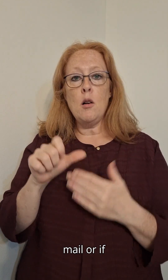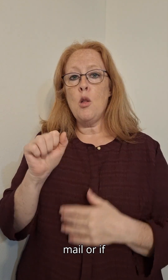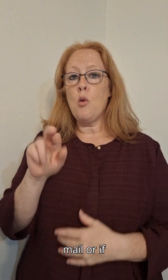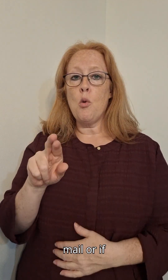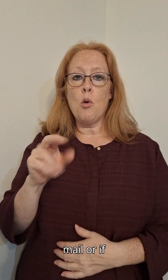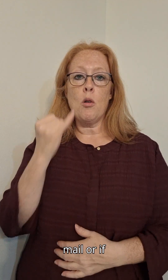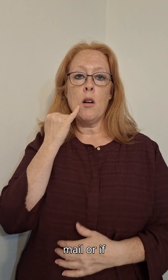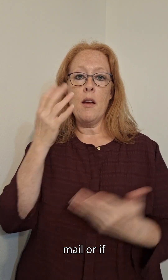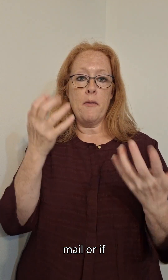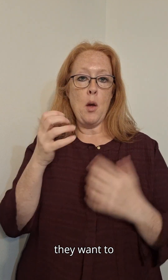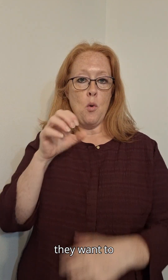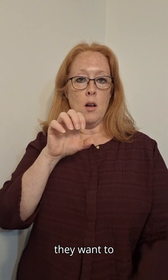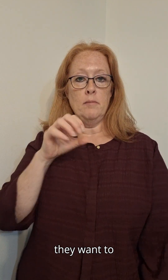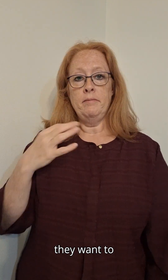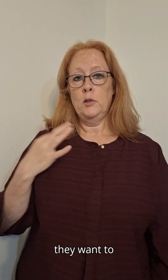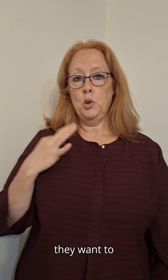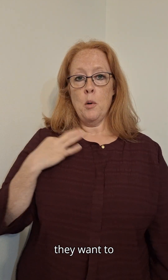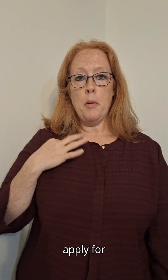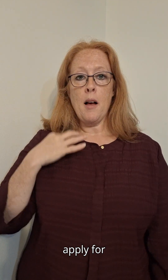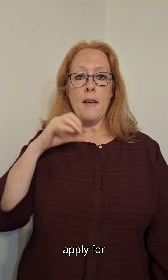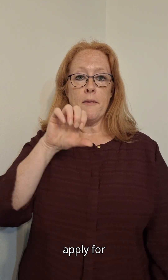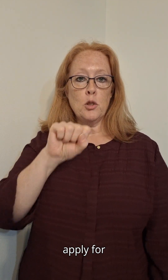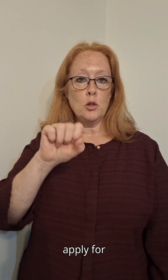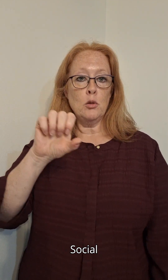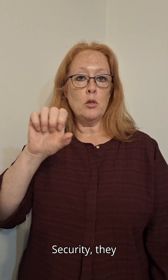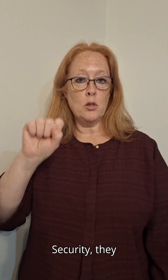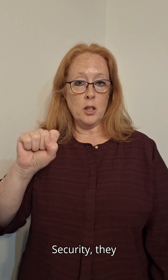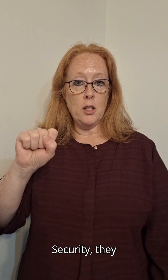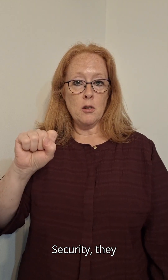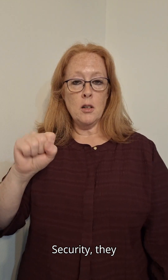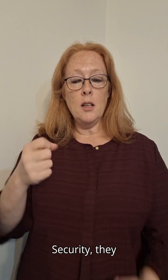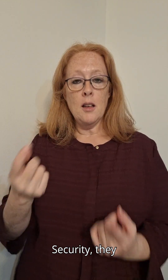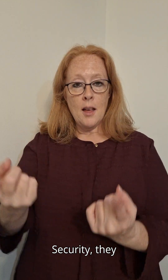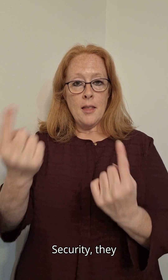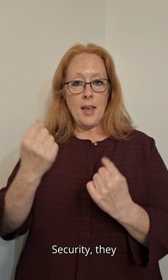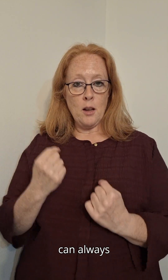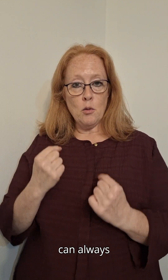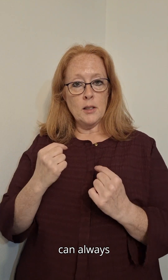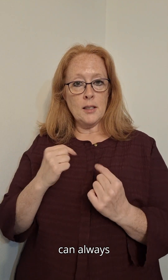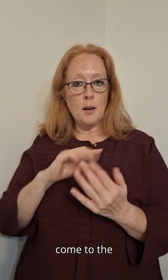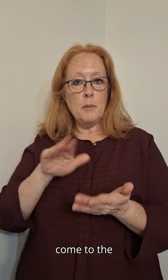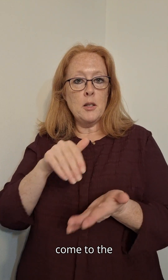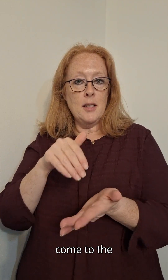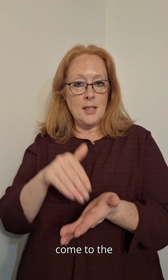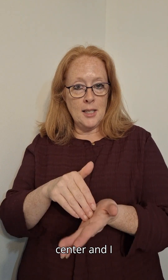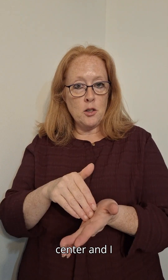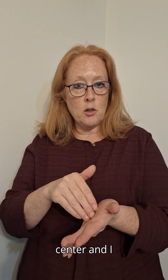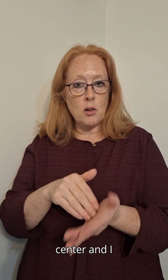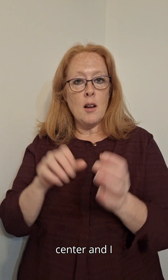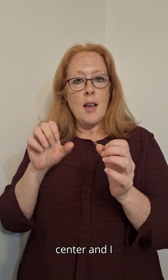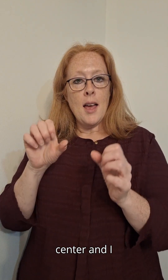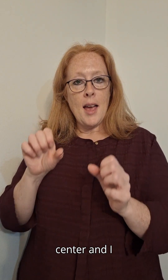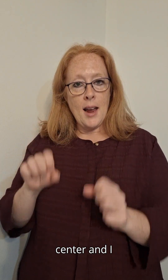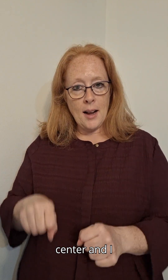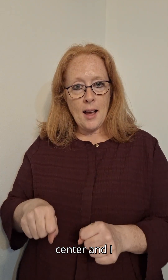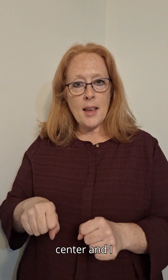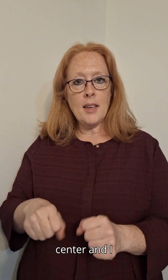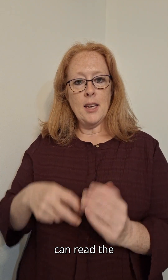mail or if they want to apply for Social Security, they can always come to the center and I